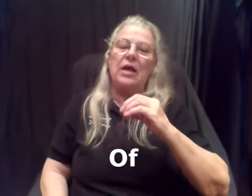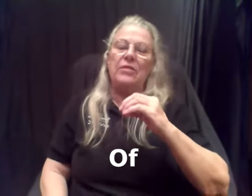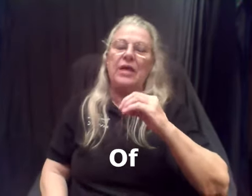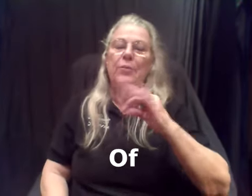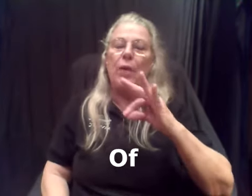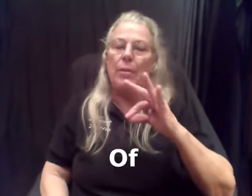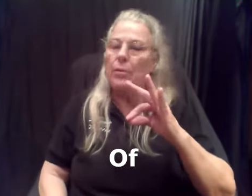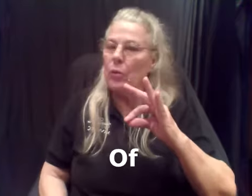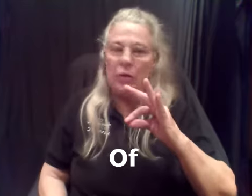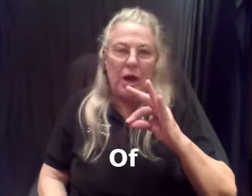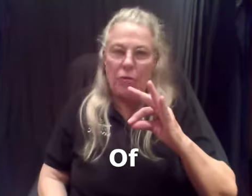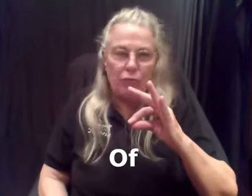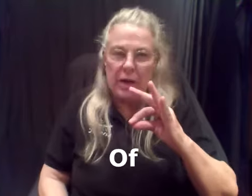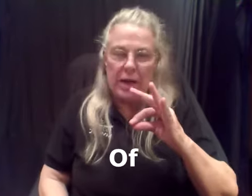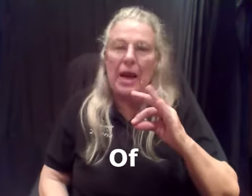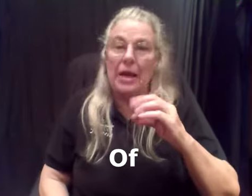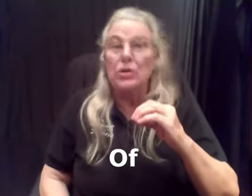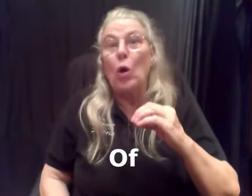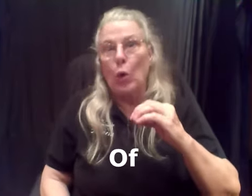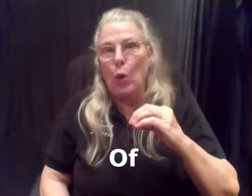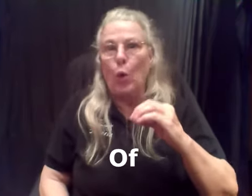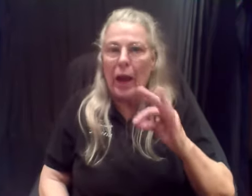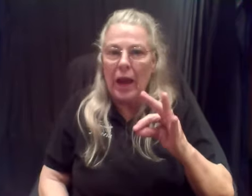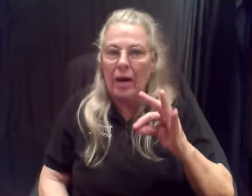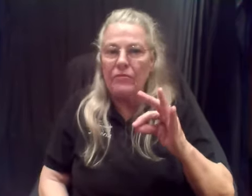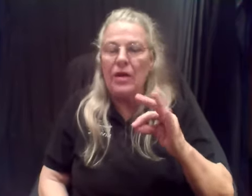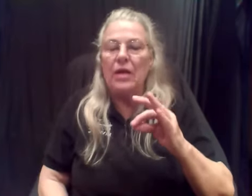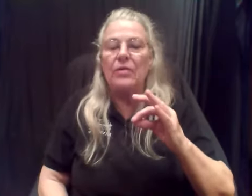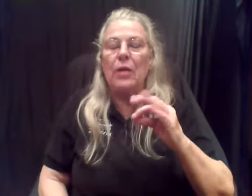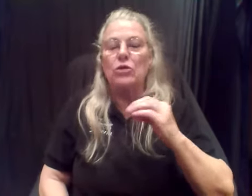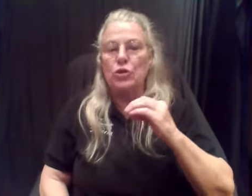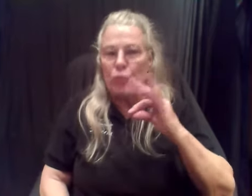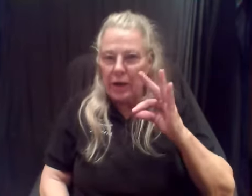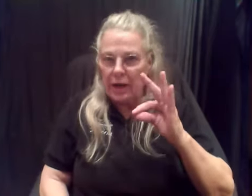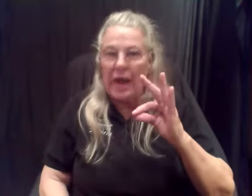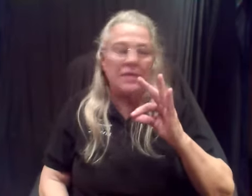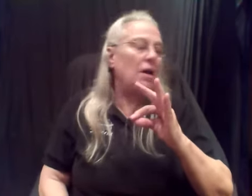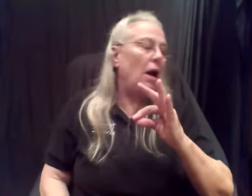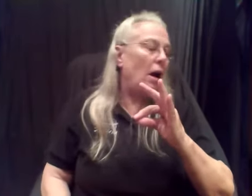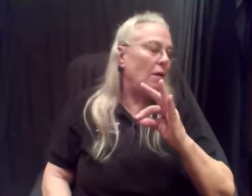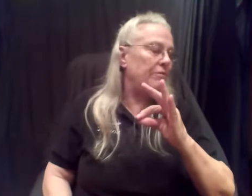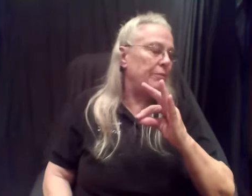They probably would not read it as OF. They will just read it as of.